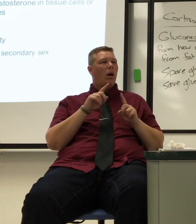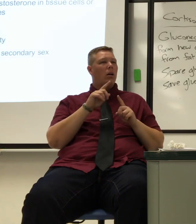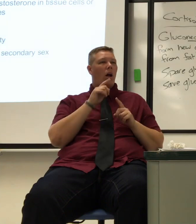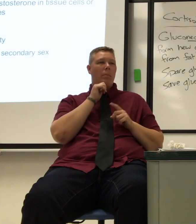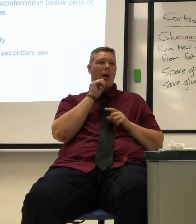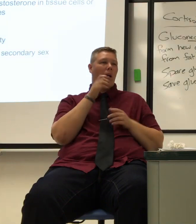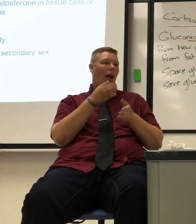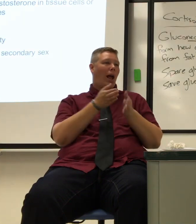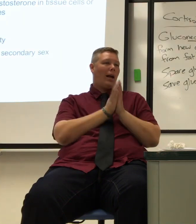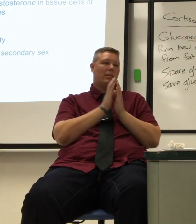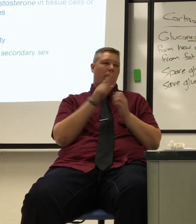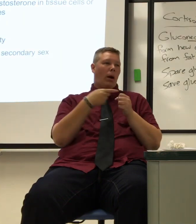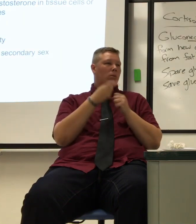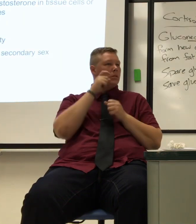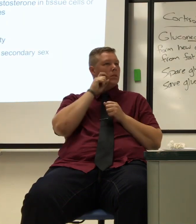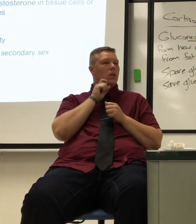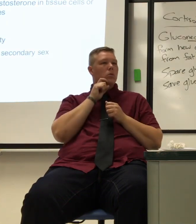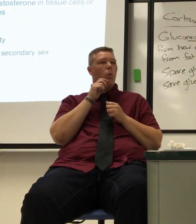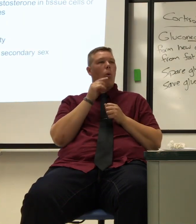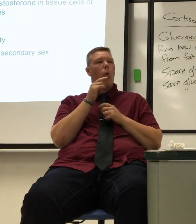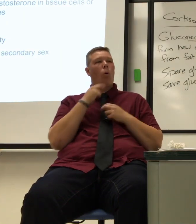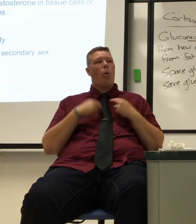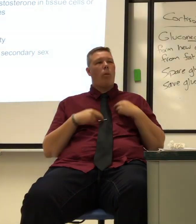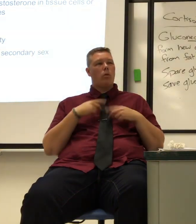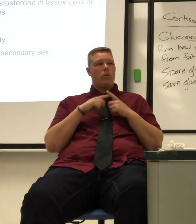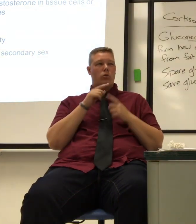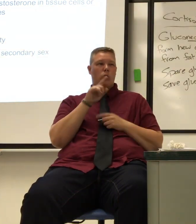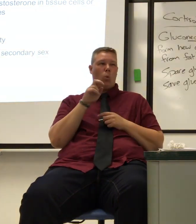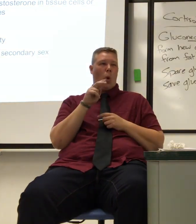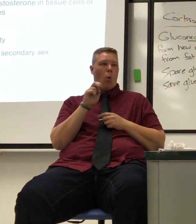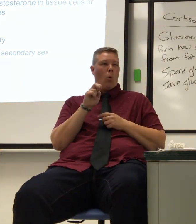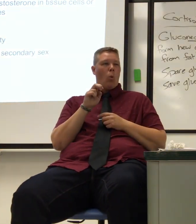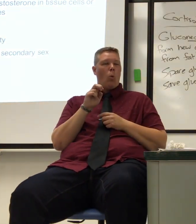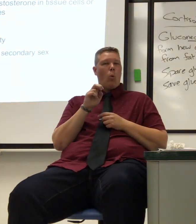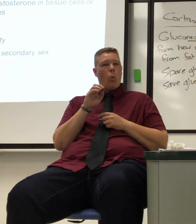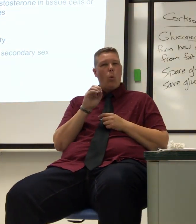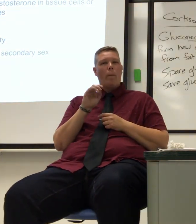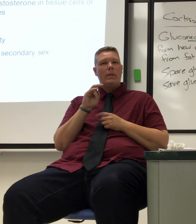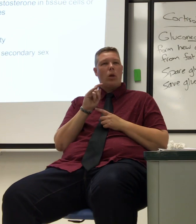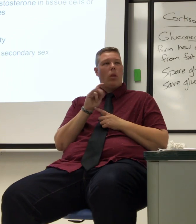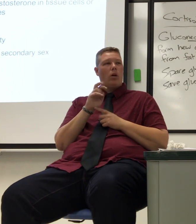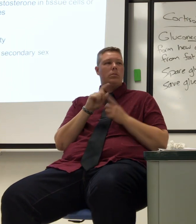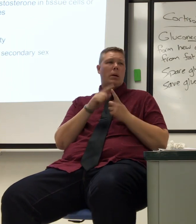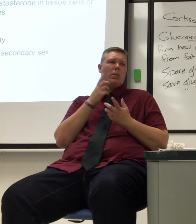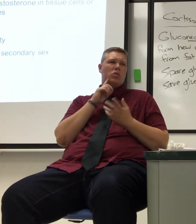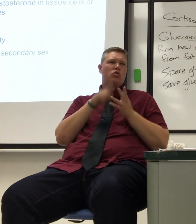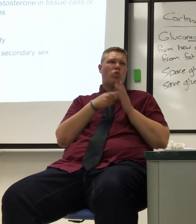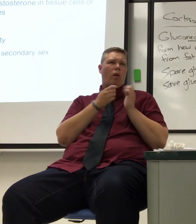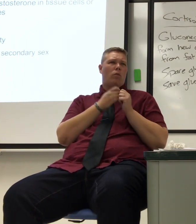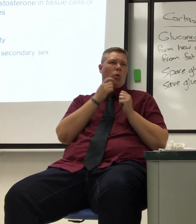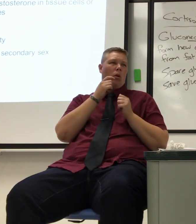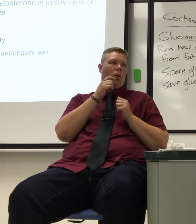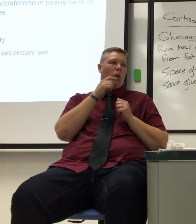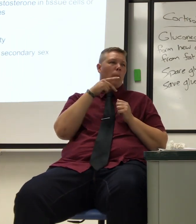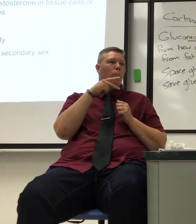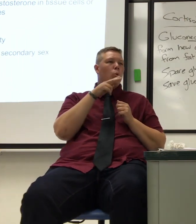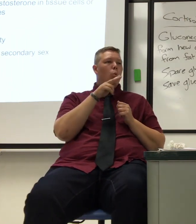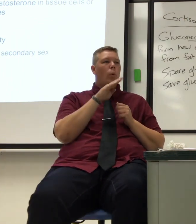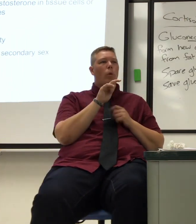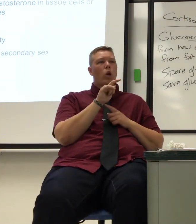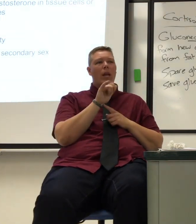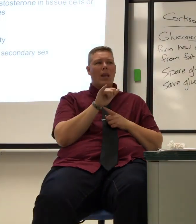sex hormones in regards to zona reticularis. They may contribute to the onset of puberty, but don't worry